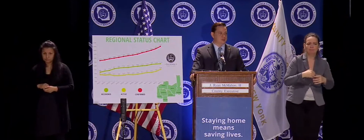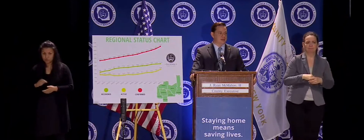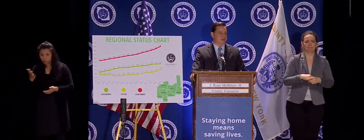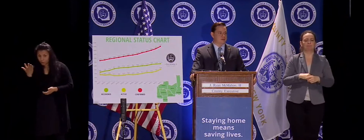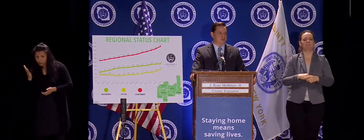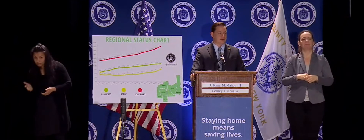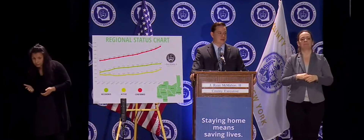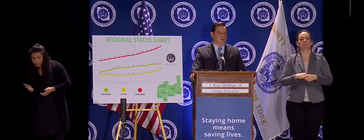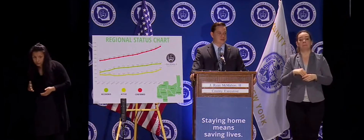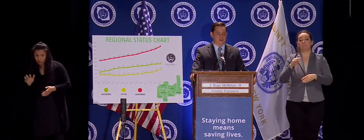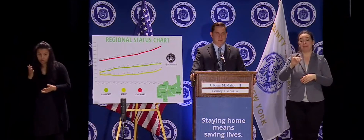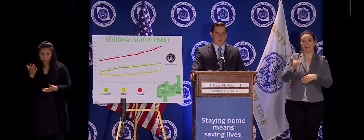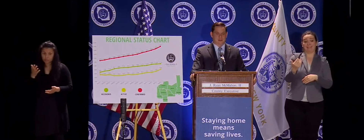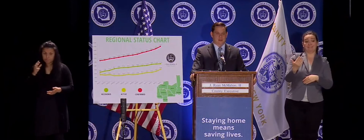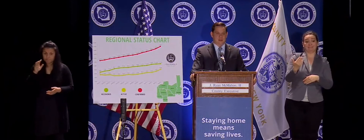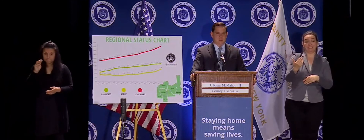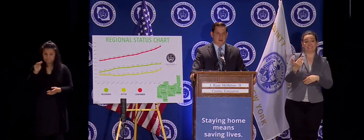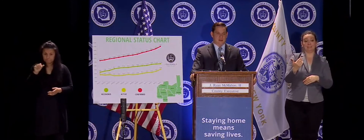16th.